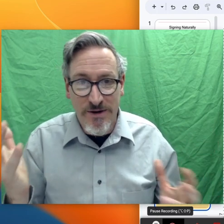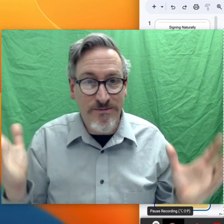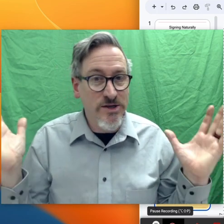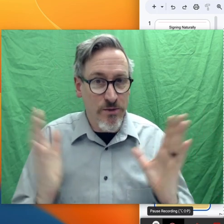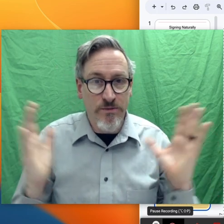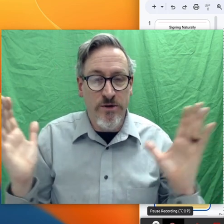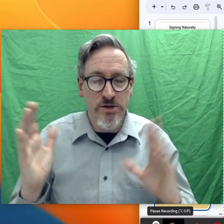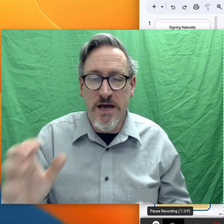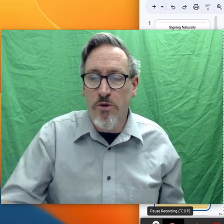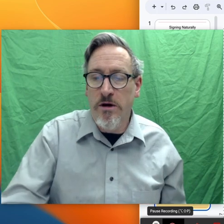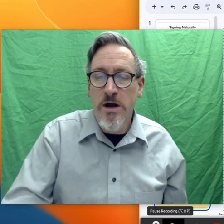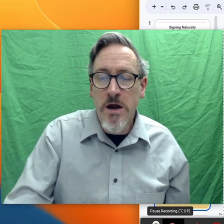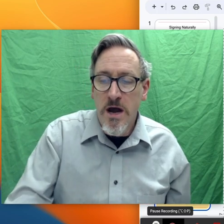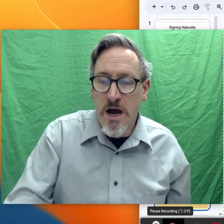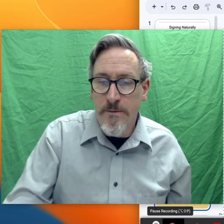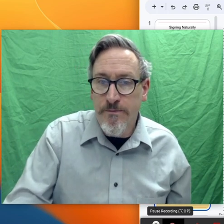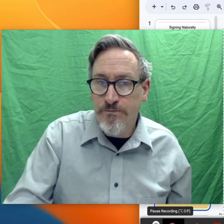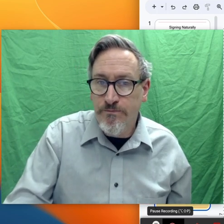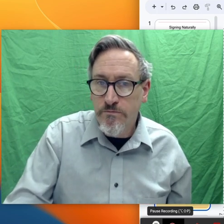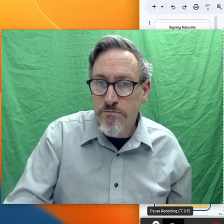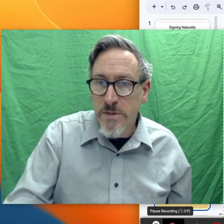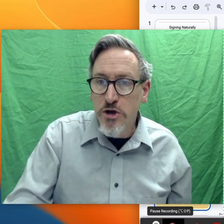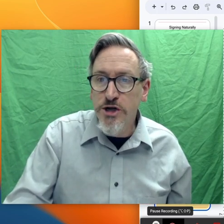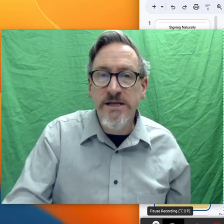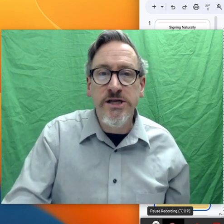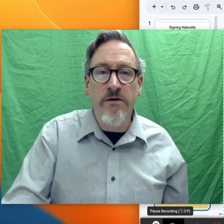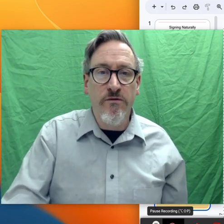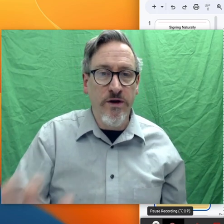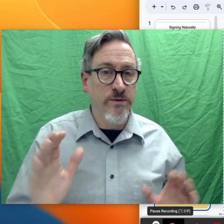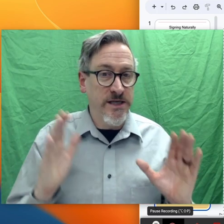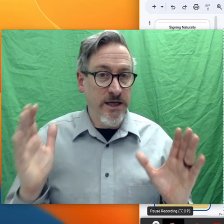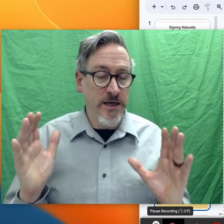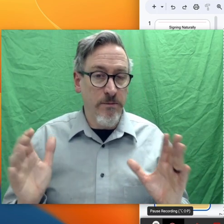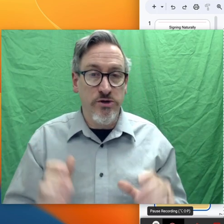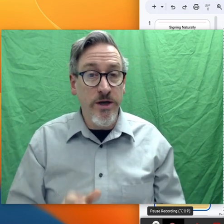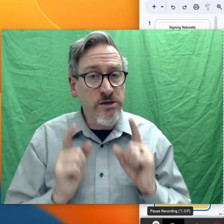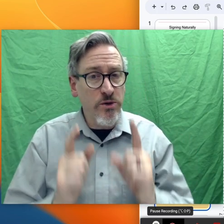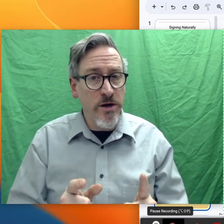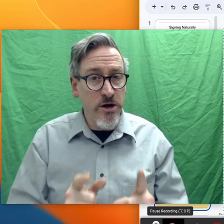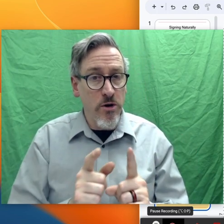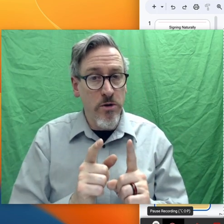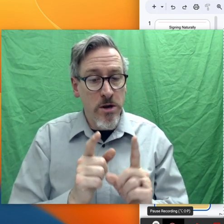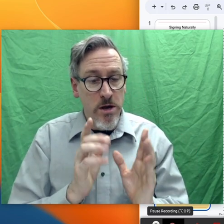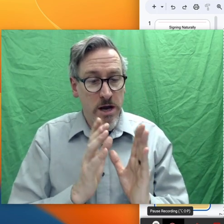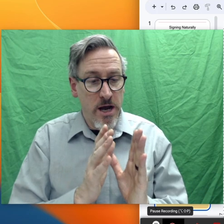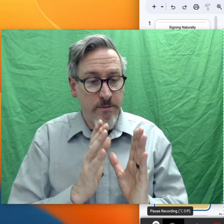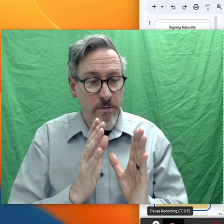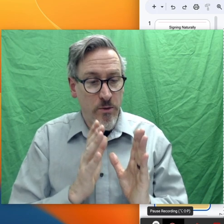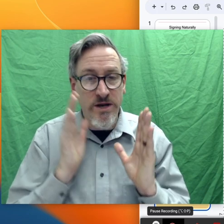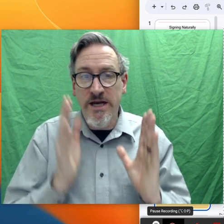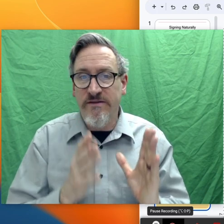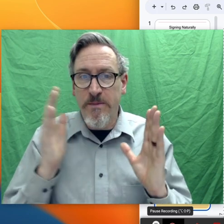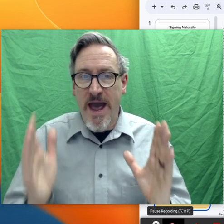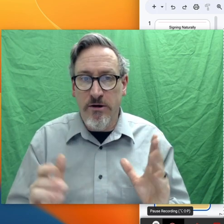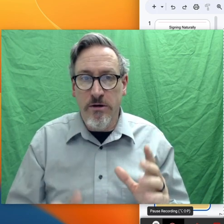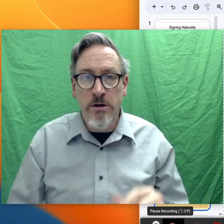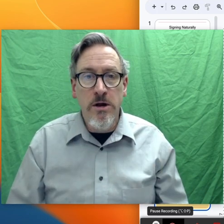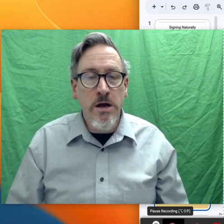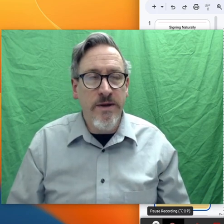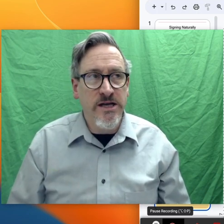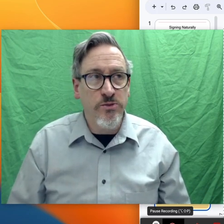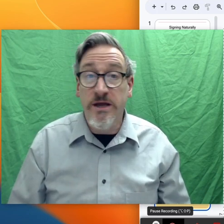numbers, right? So there's a lot more chance of frequency in numbers. We also want to know, we need to have a